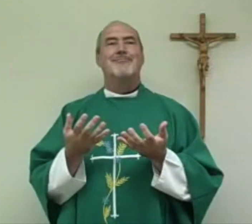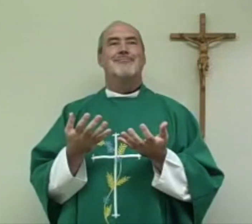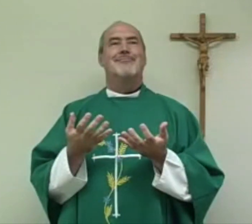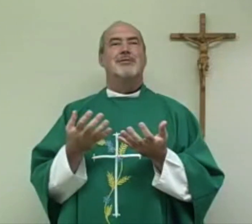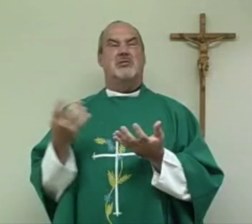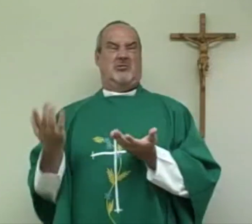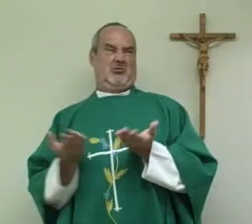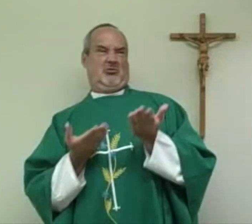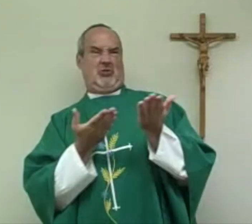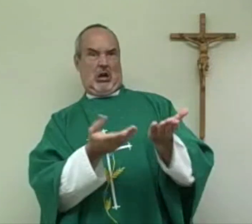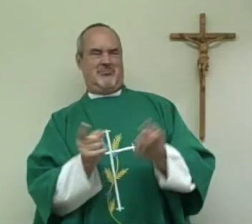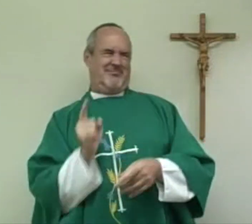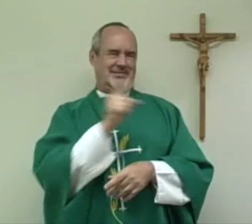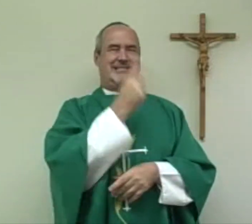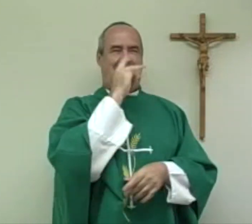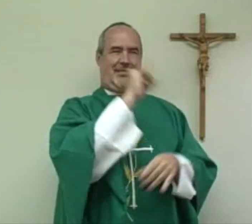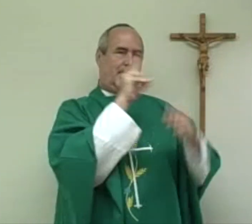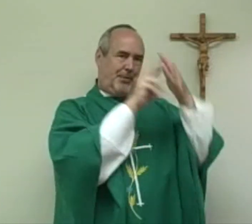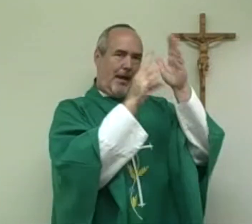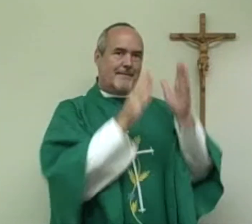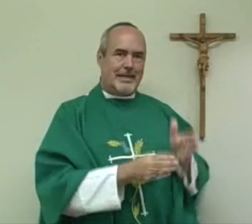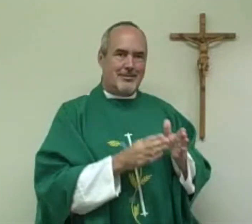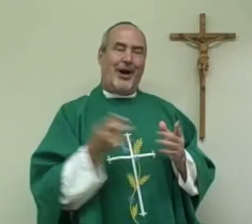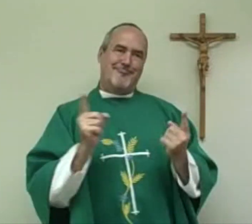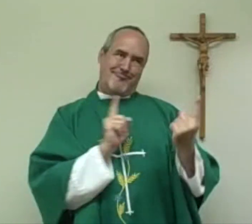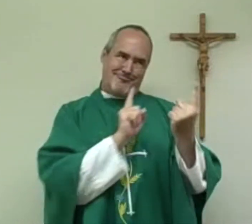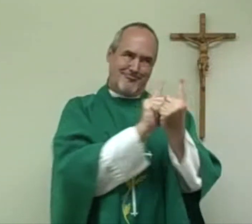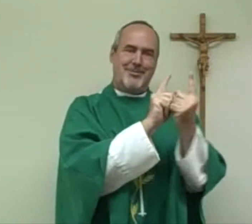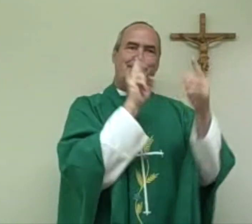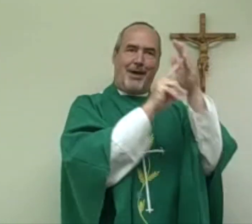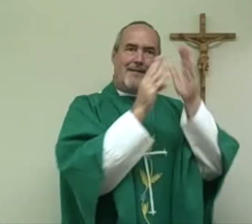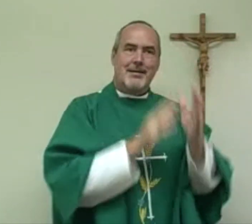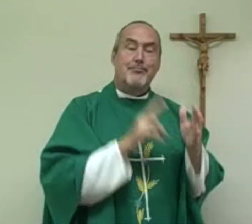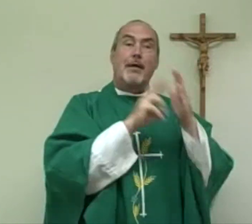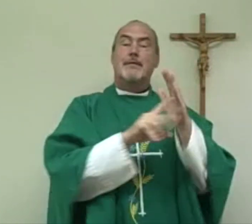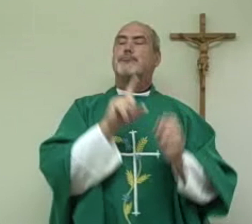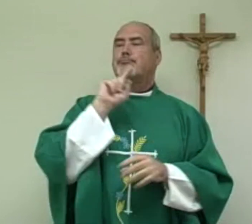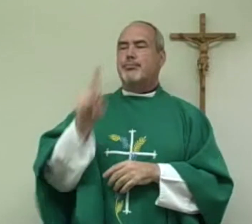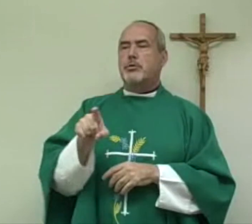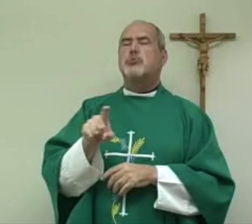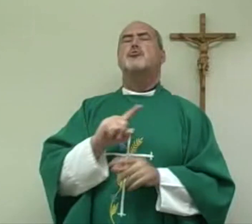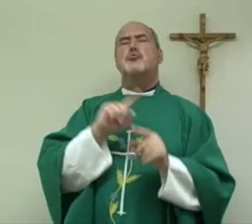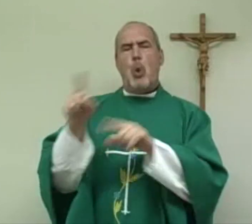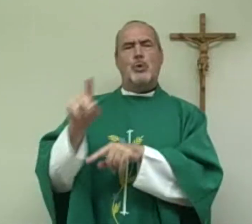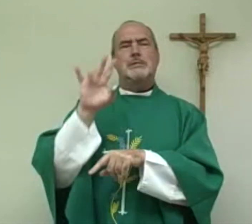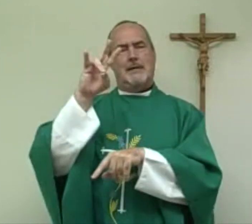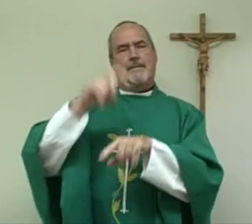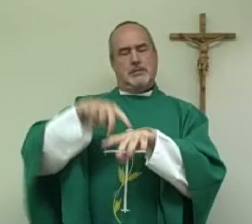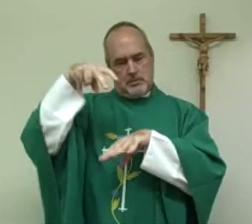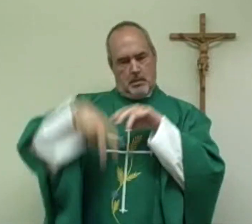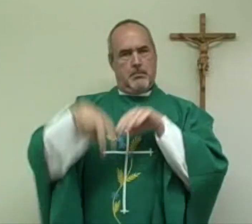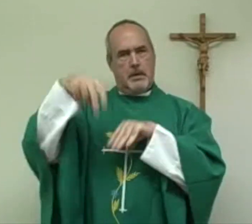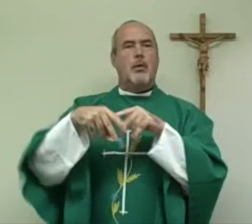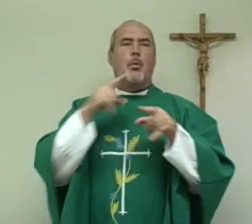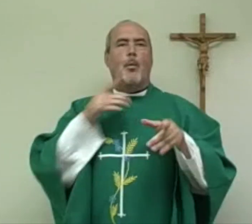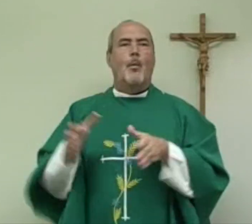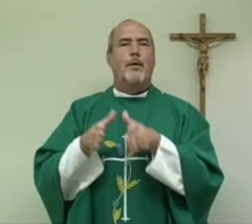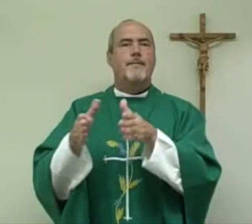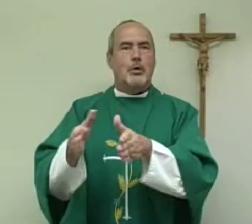to be healed. So someone suggested that he go meet the prophet. So he met the prophet, and the prophet said, "Go dunk